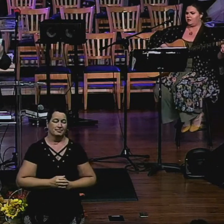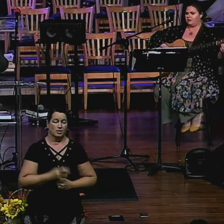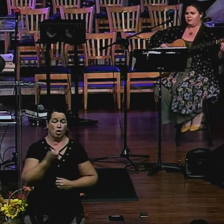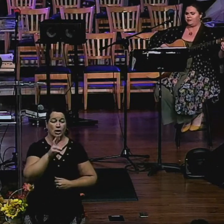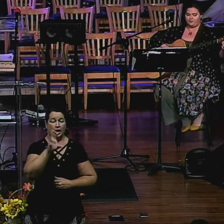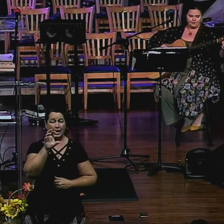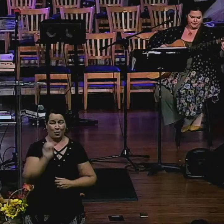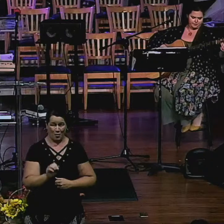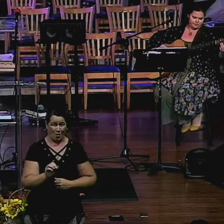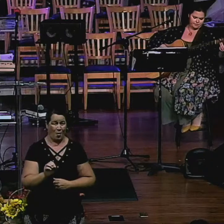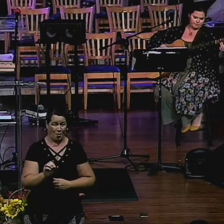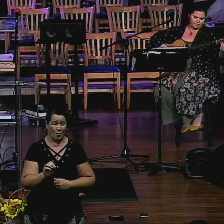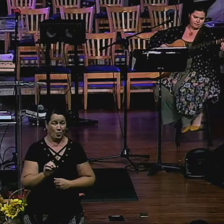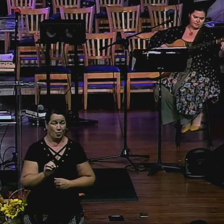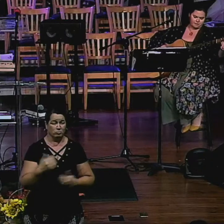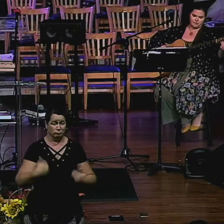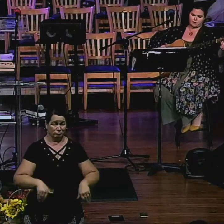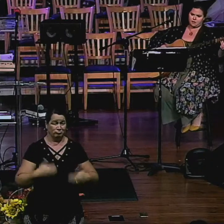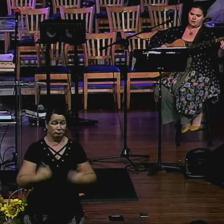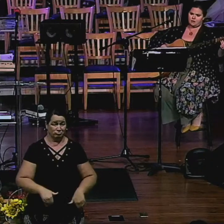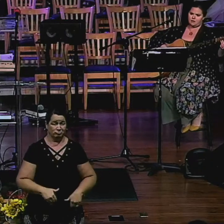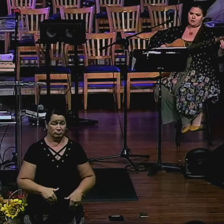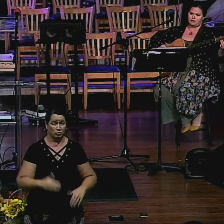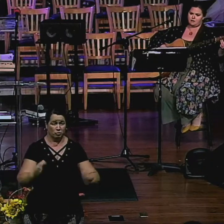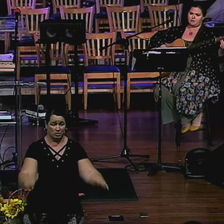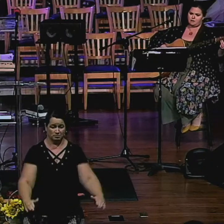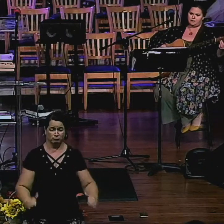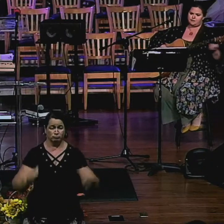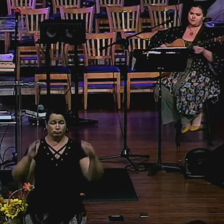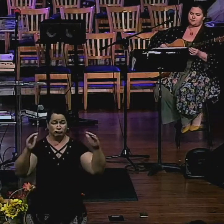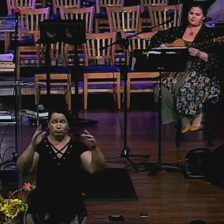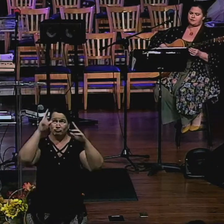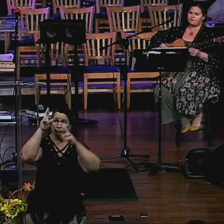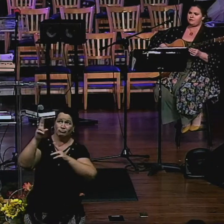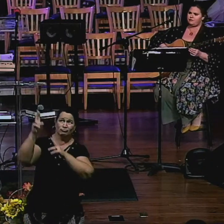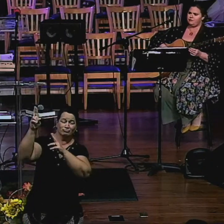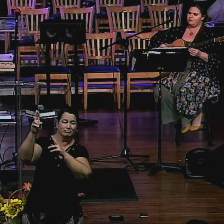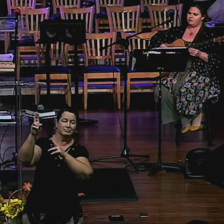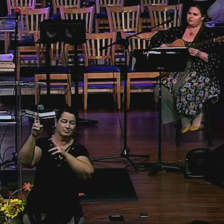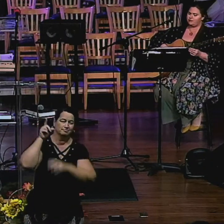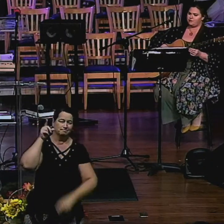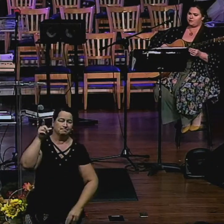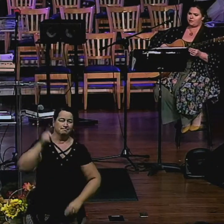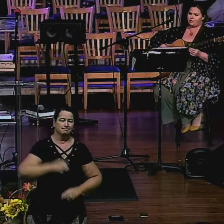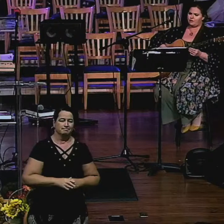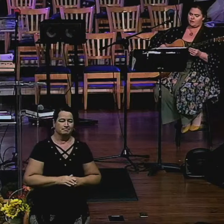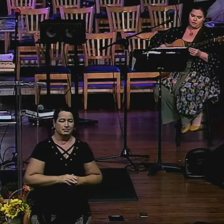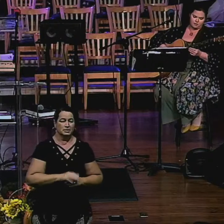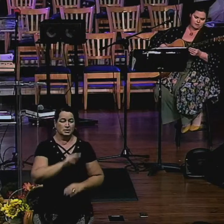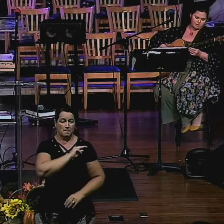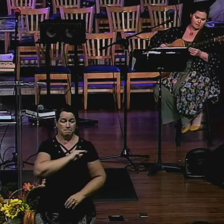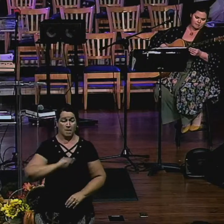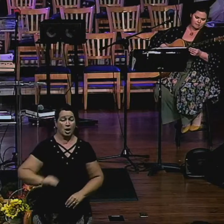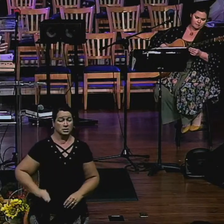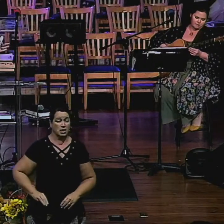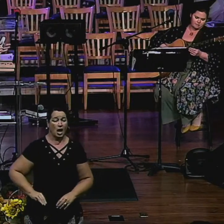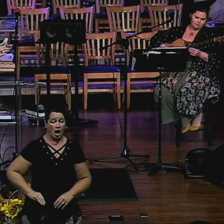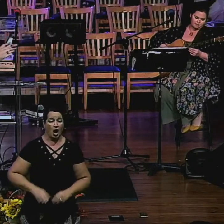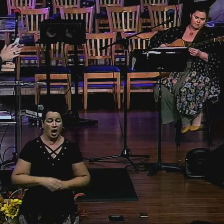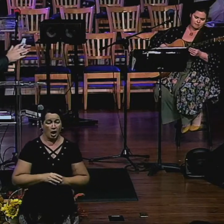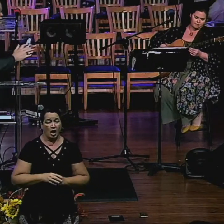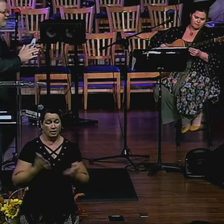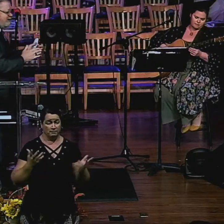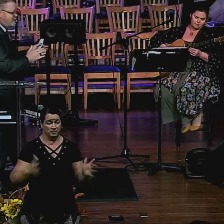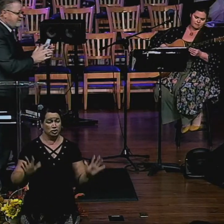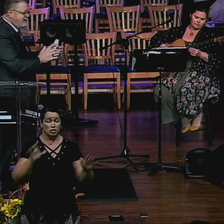hero. He is the one that we lift high and we exalt. He is the Messiah. He was the one